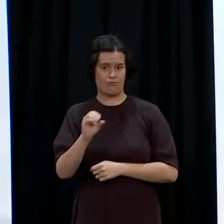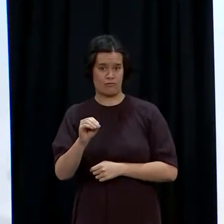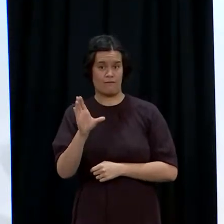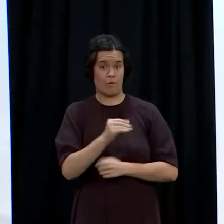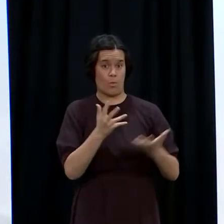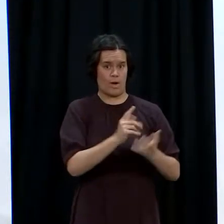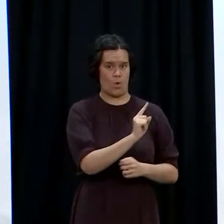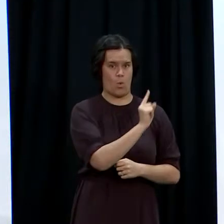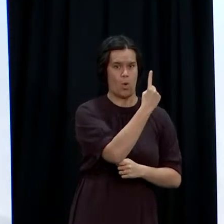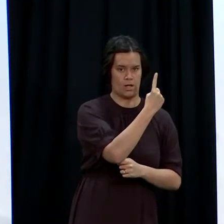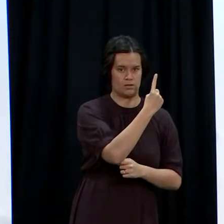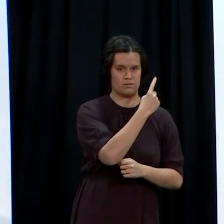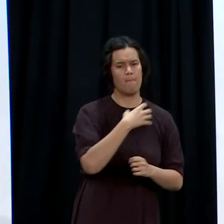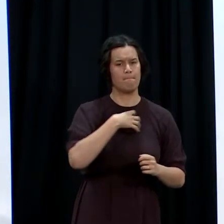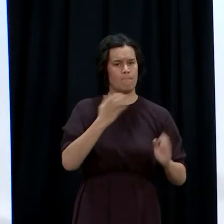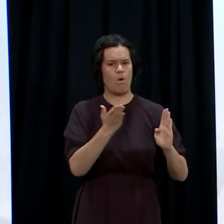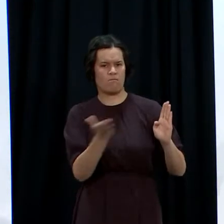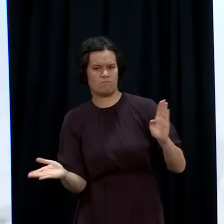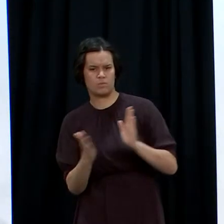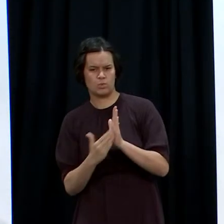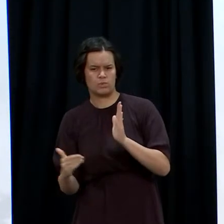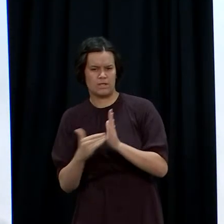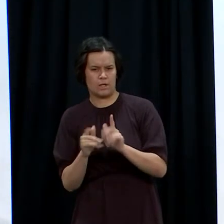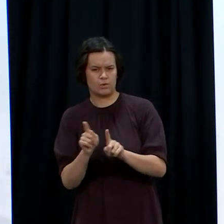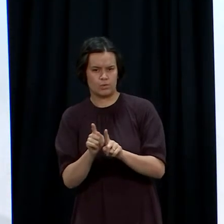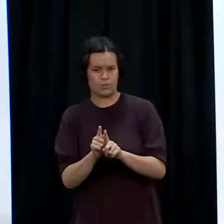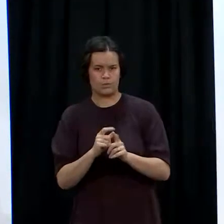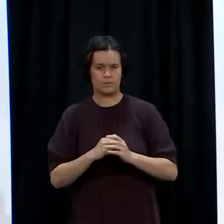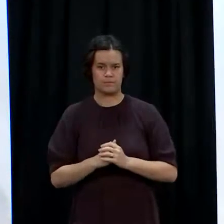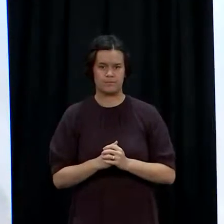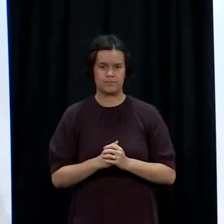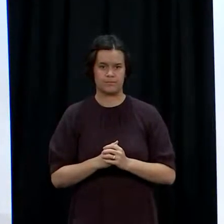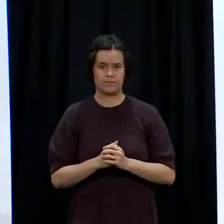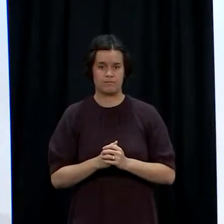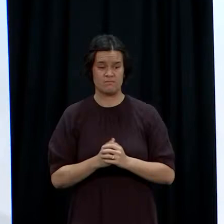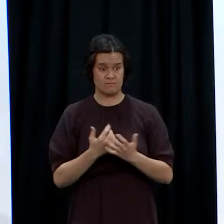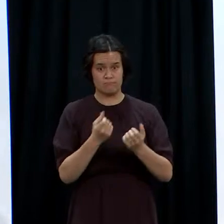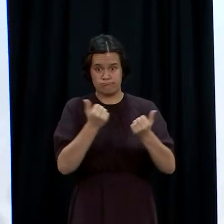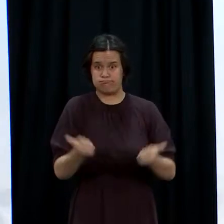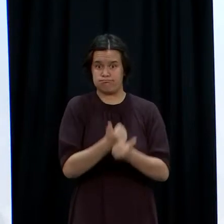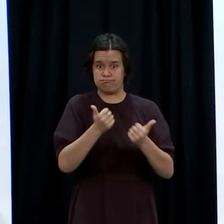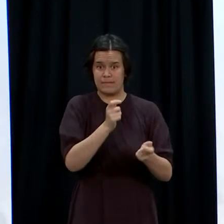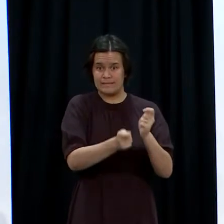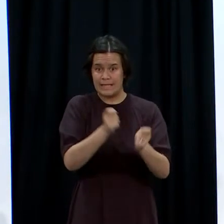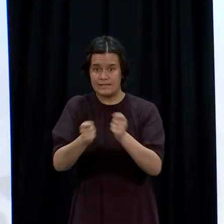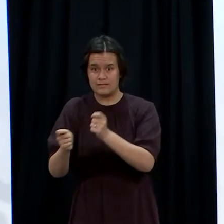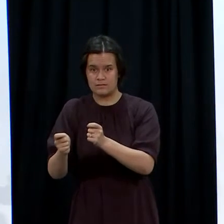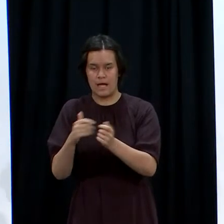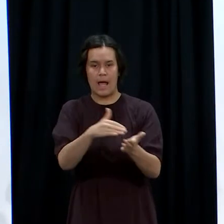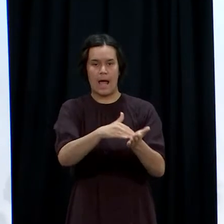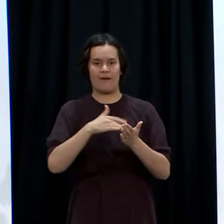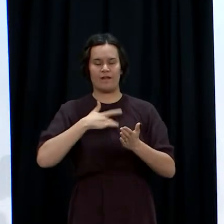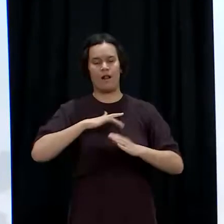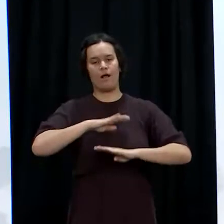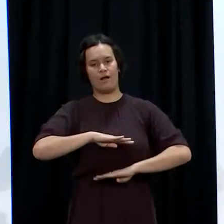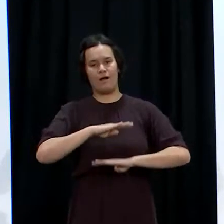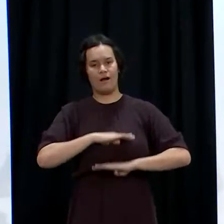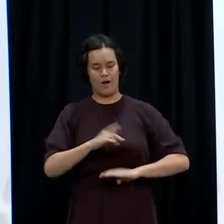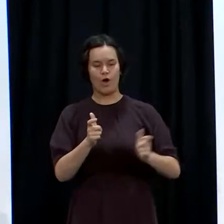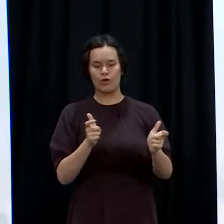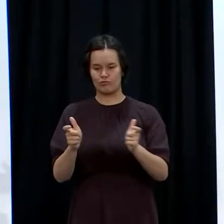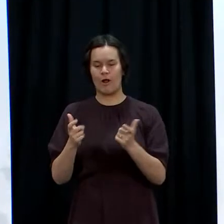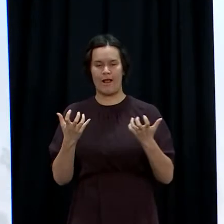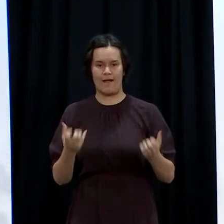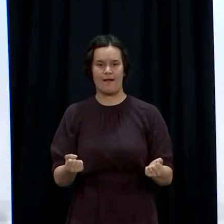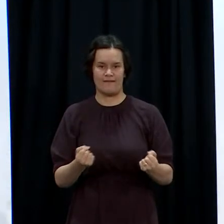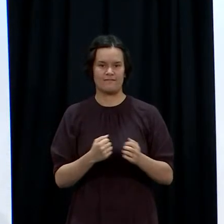Auckland. This continues to be giving us confidence about the outbreak and whether or not it is controlled. And one thing I